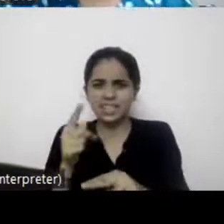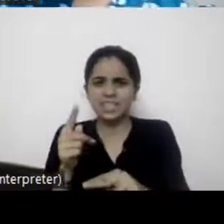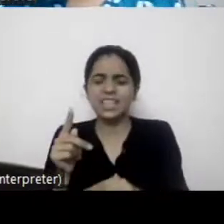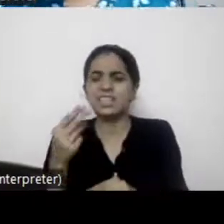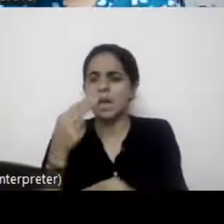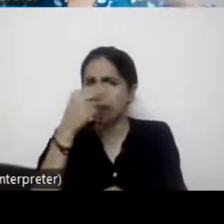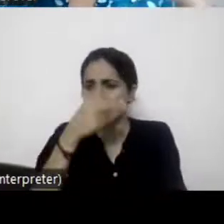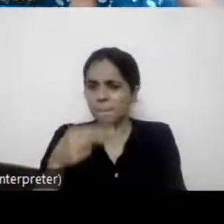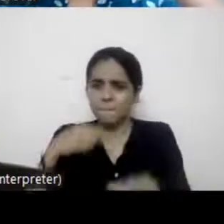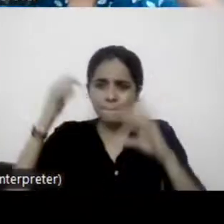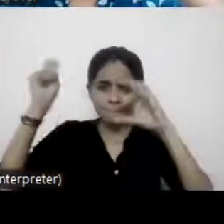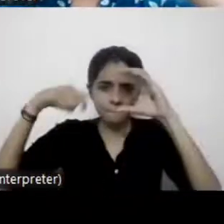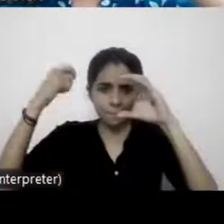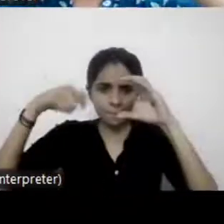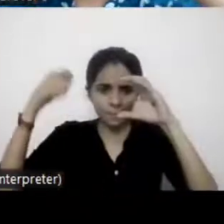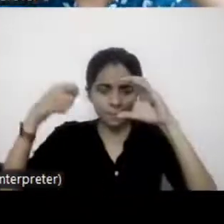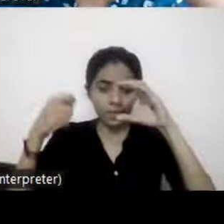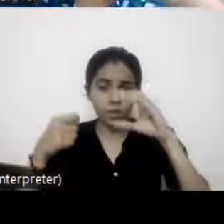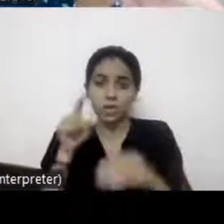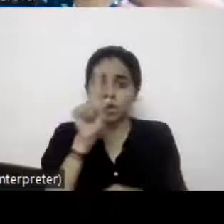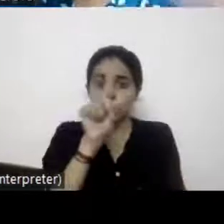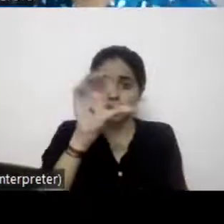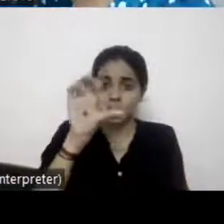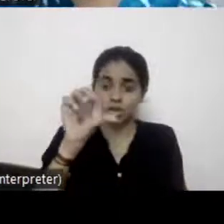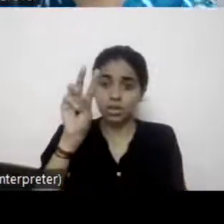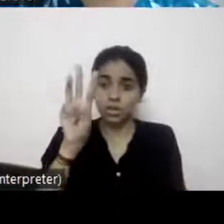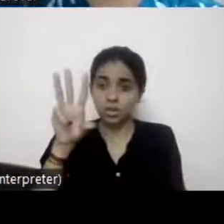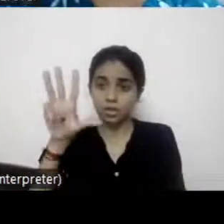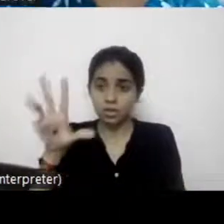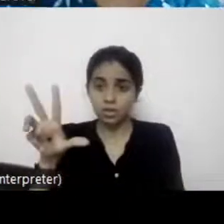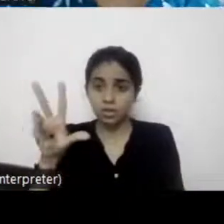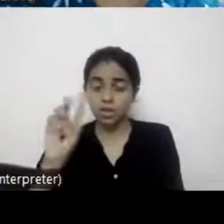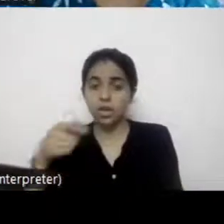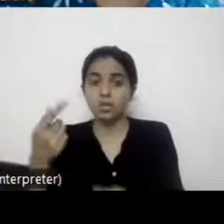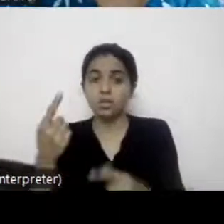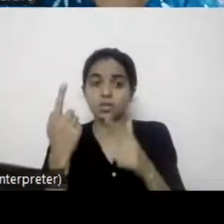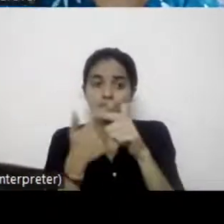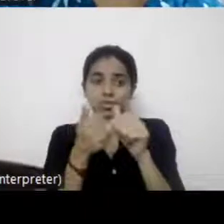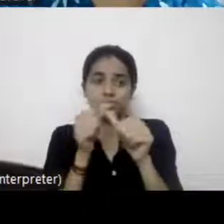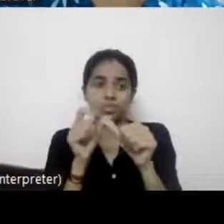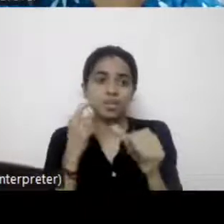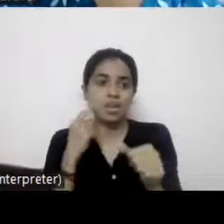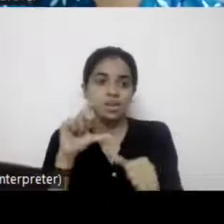here, starting from 1938. So Jailer came in